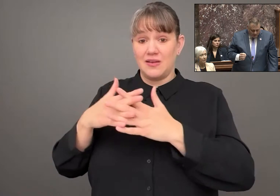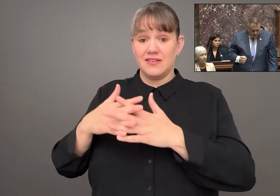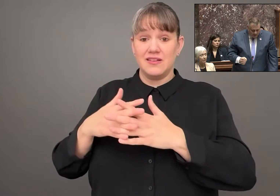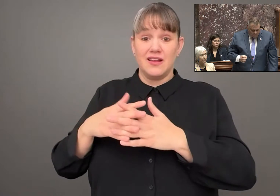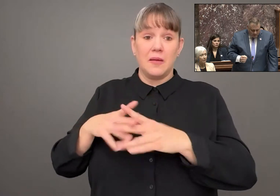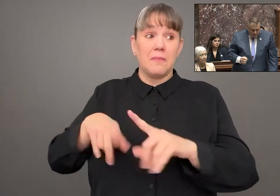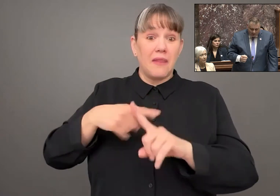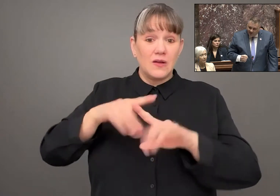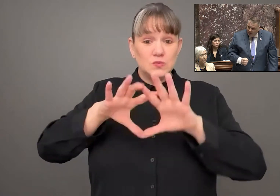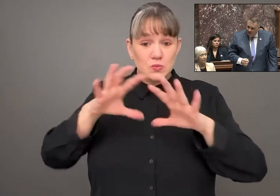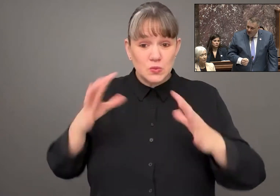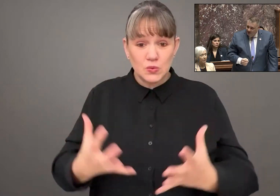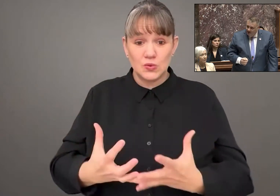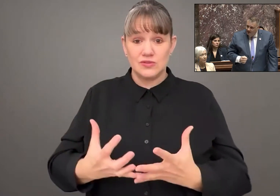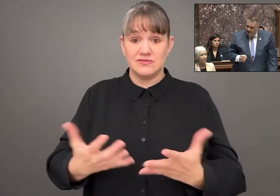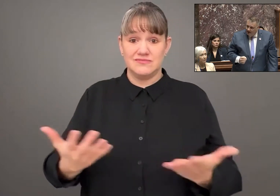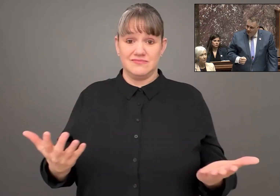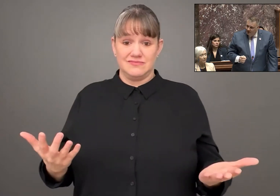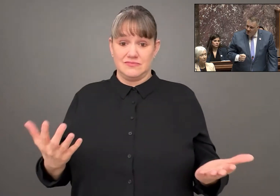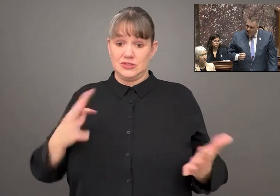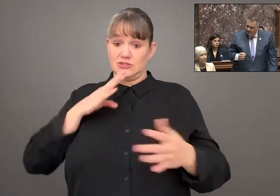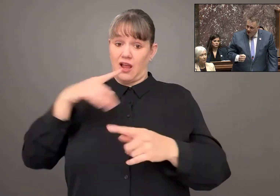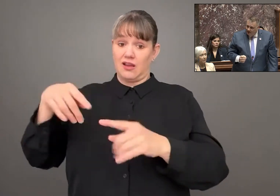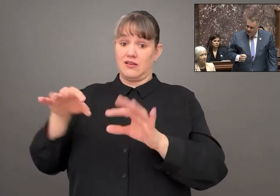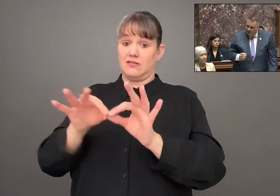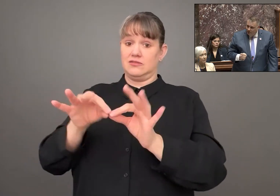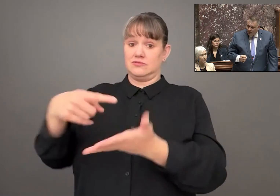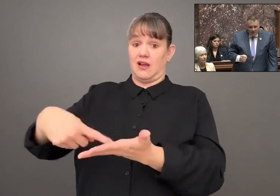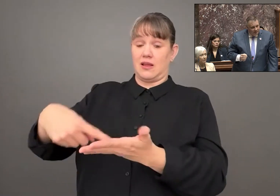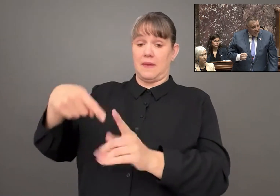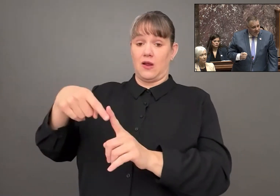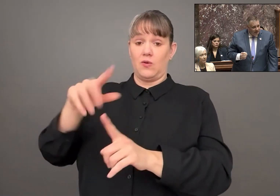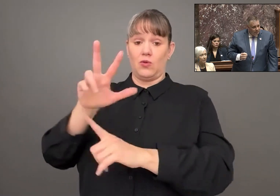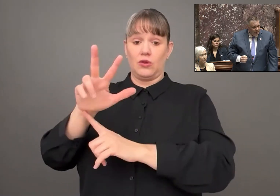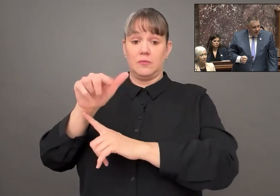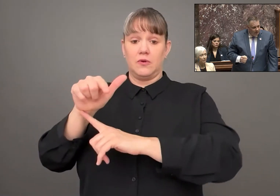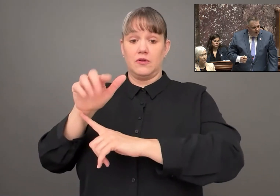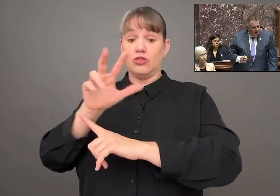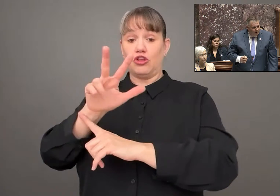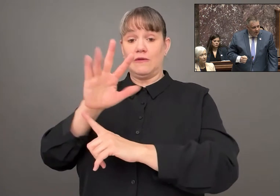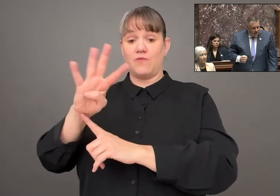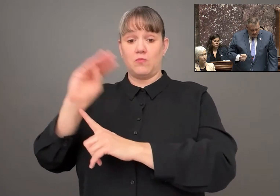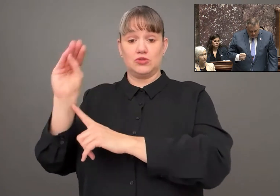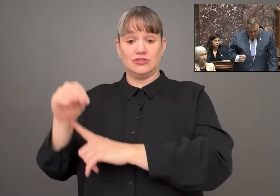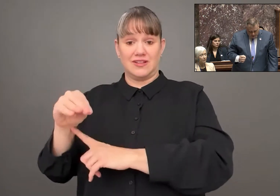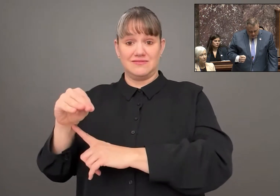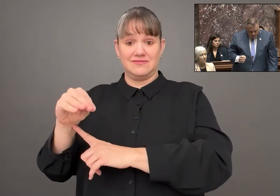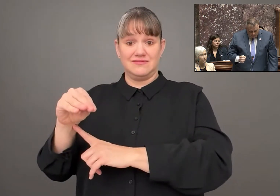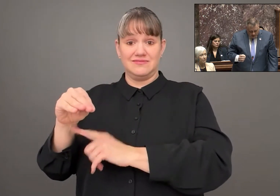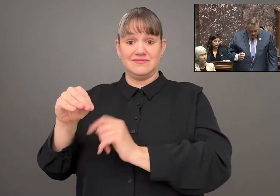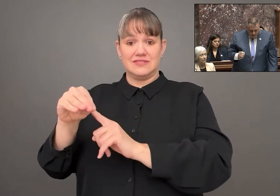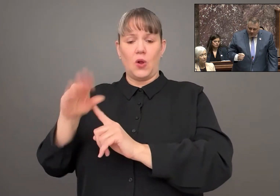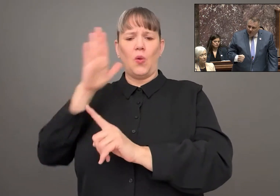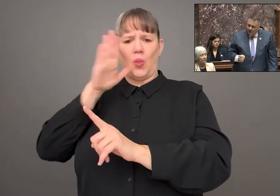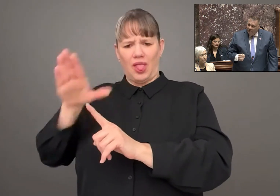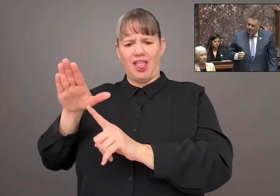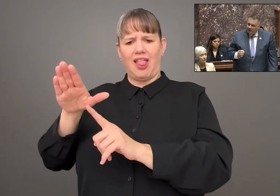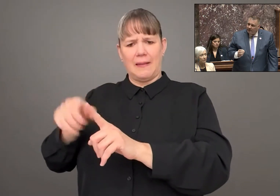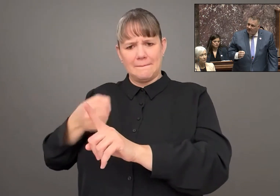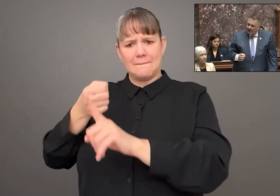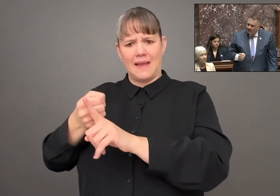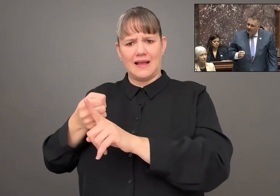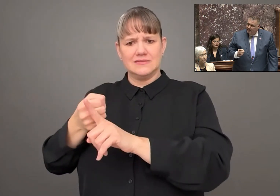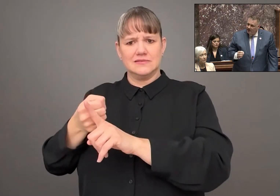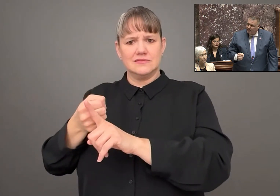over 34%, the damage affects workers like Bill. And I would point out that those duties